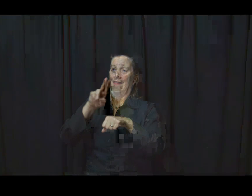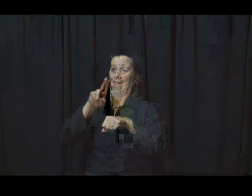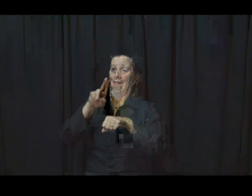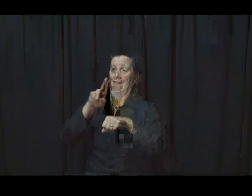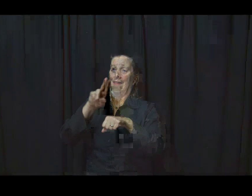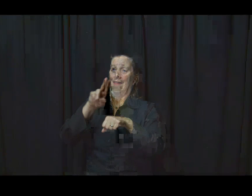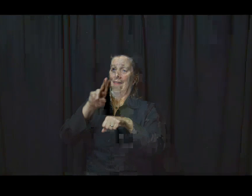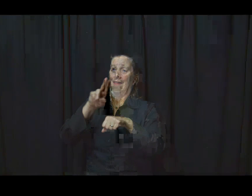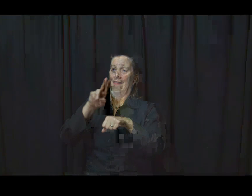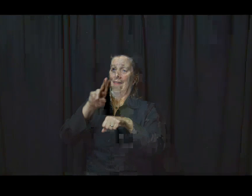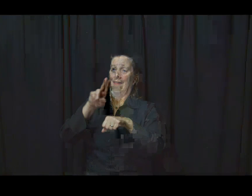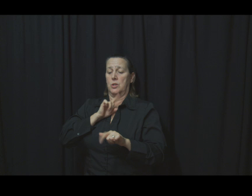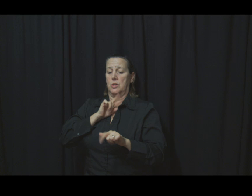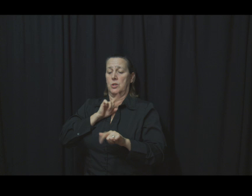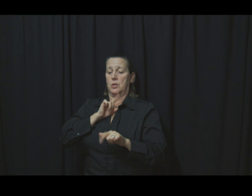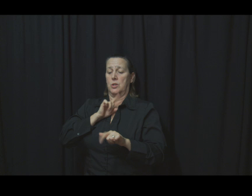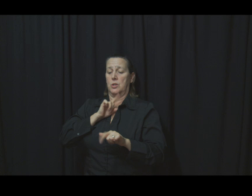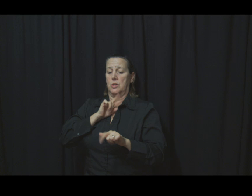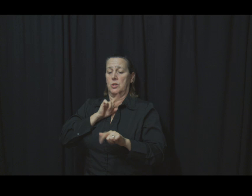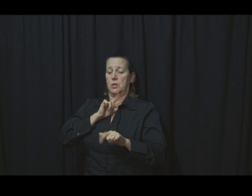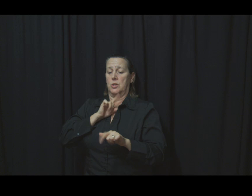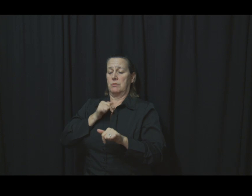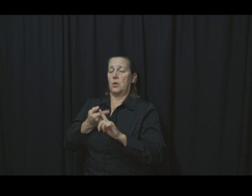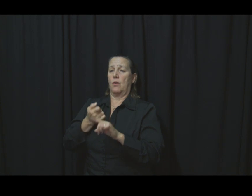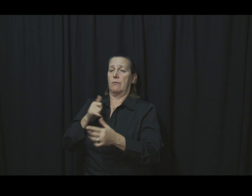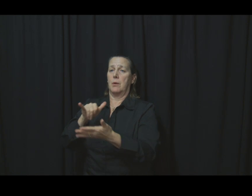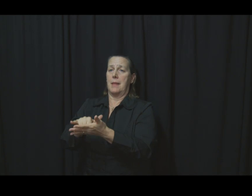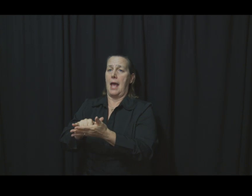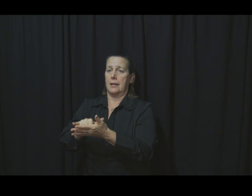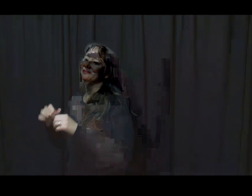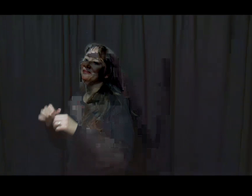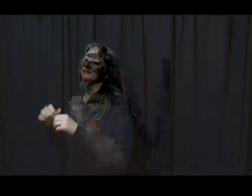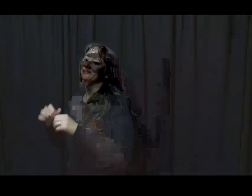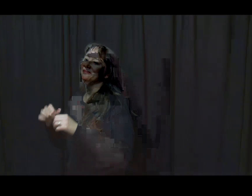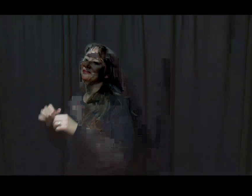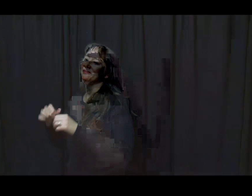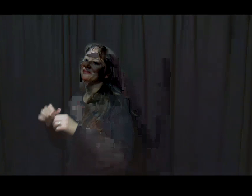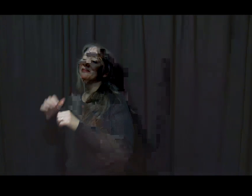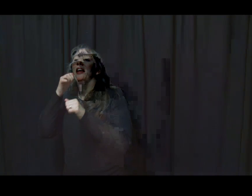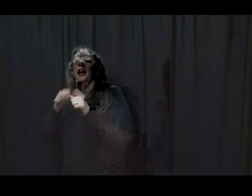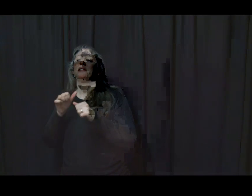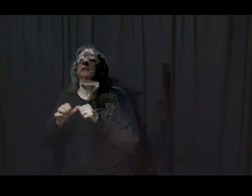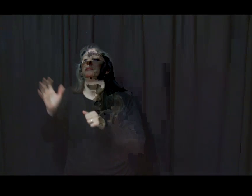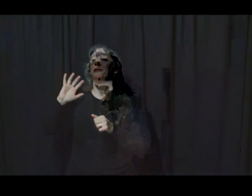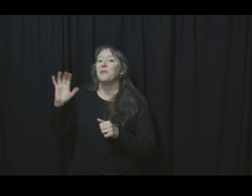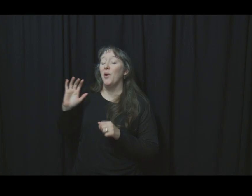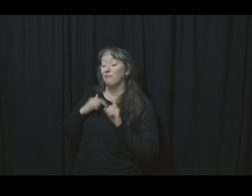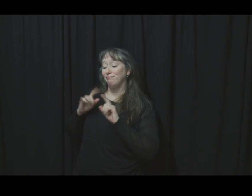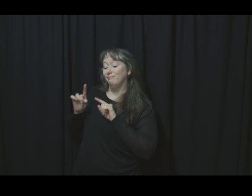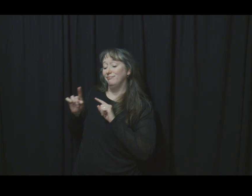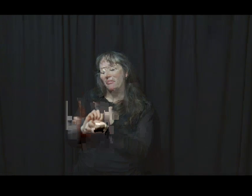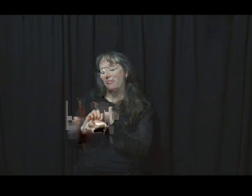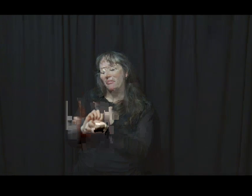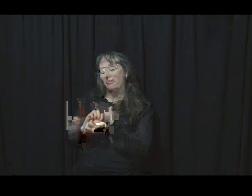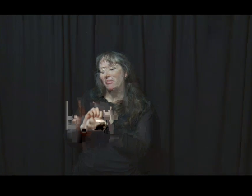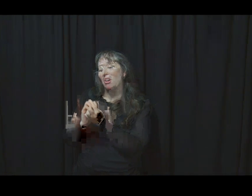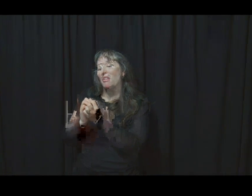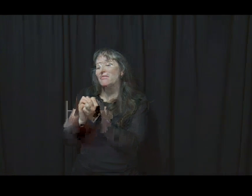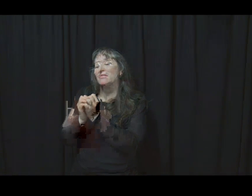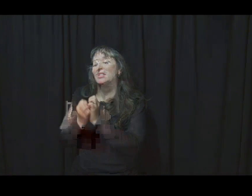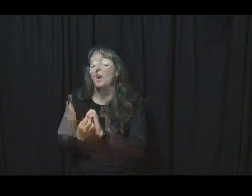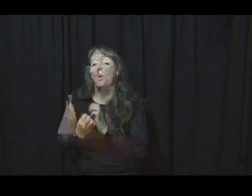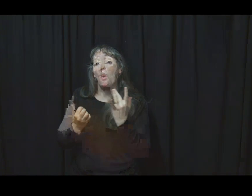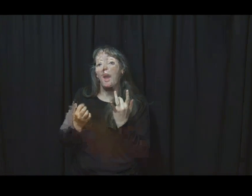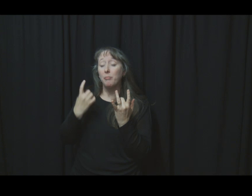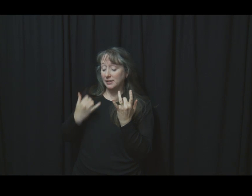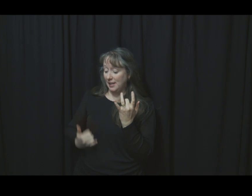you around you. So as the world change caused by an impact, live through that catastrophe. Very excited to give us some evidence for evolution. He said, look, the ones that are living there,